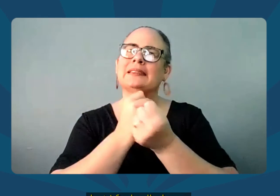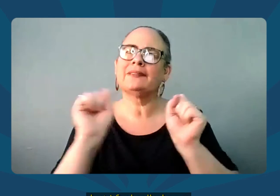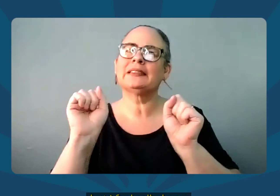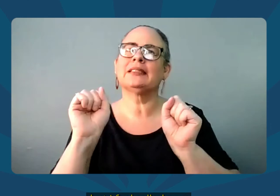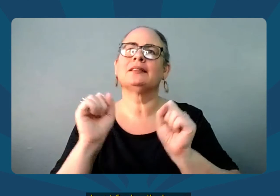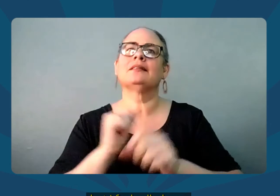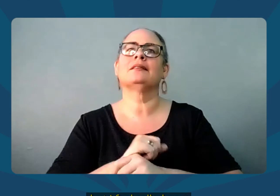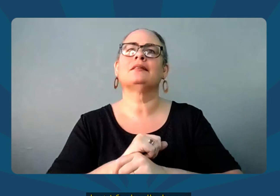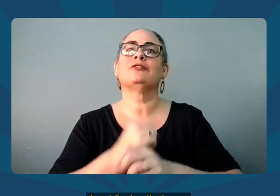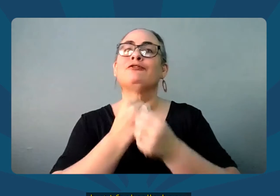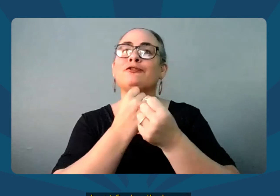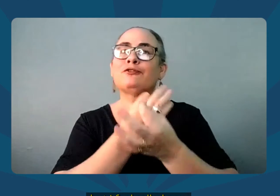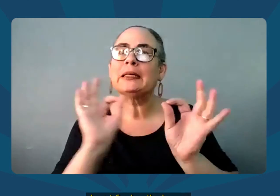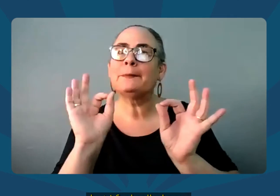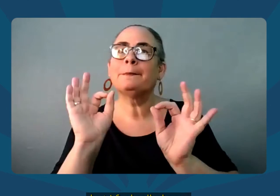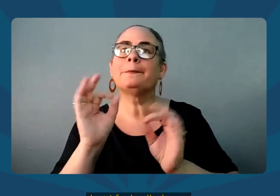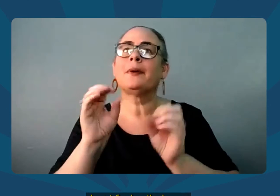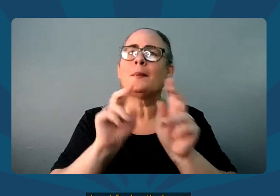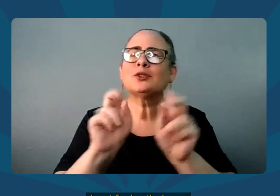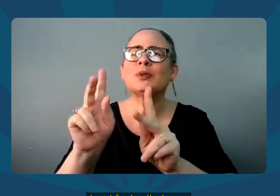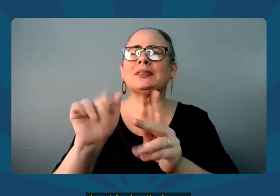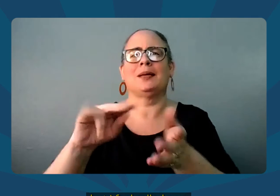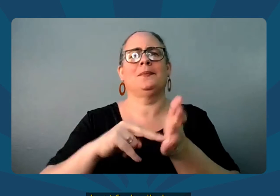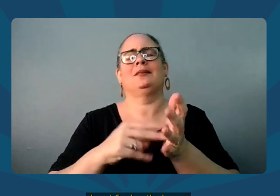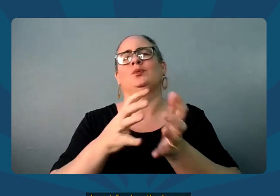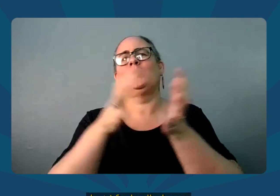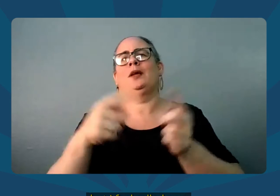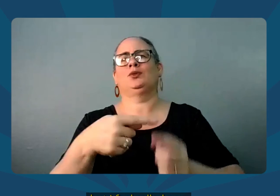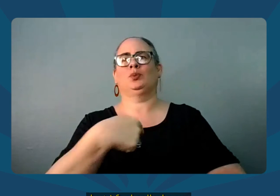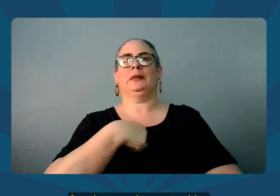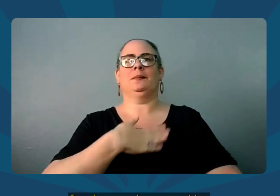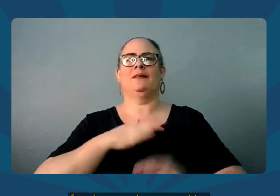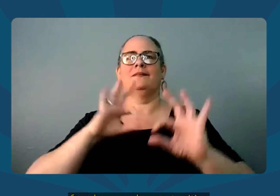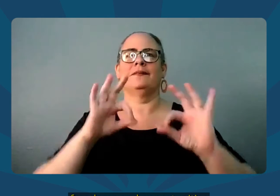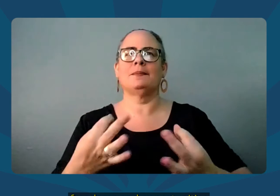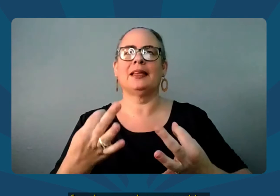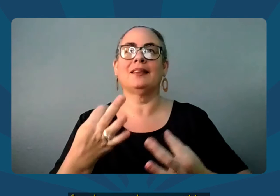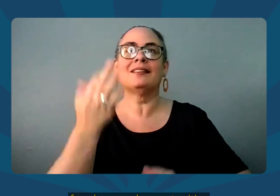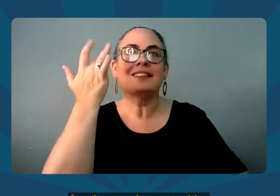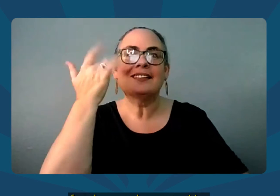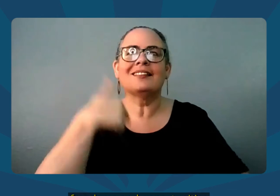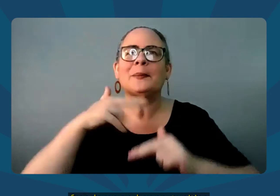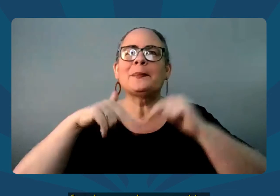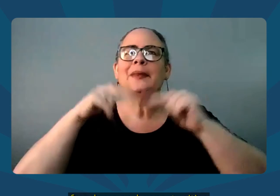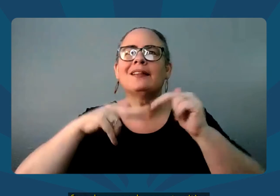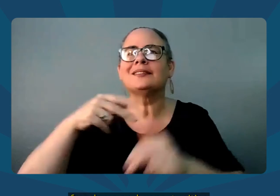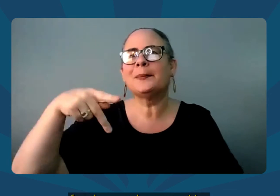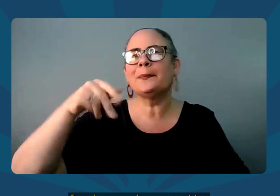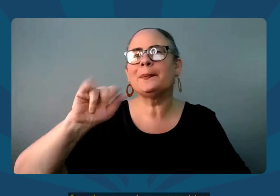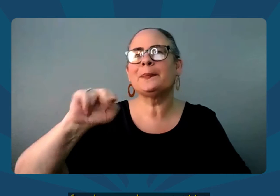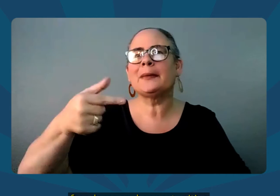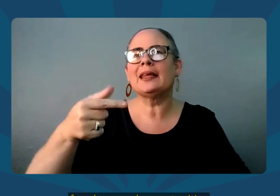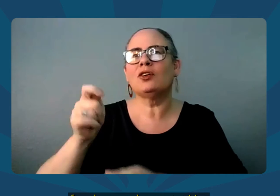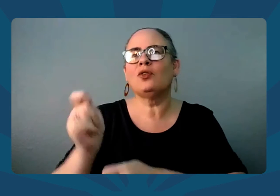but I feel called now to restore the safety, freedoms, and opportunities